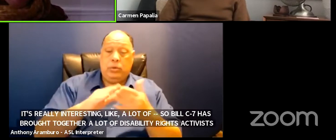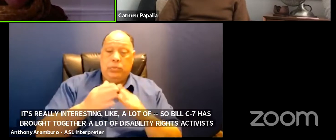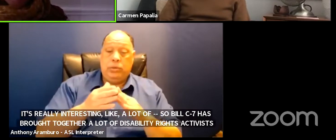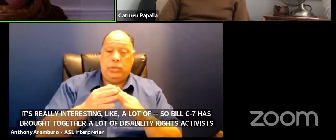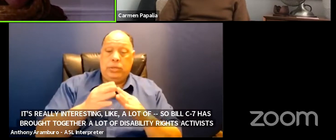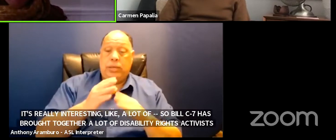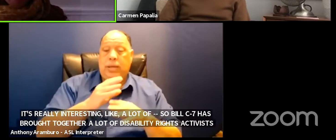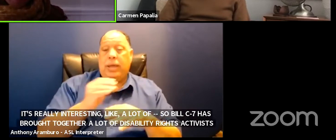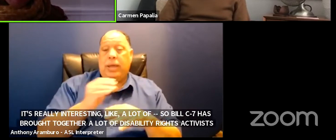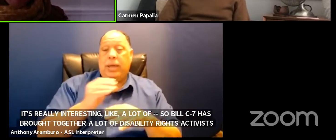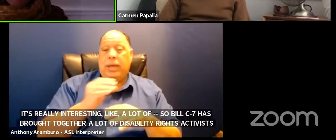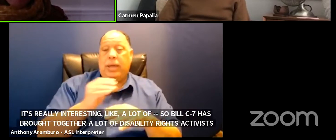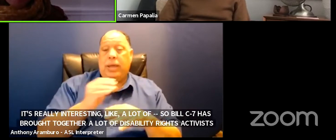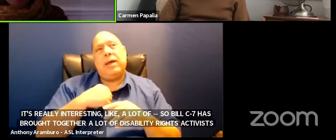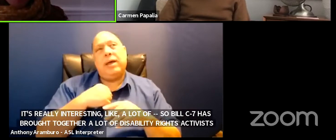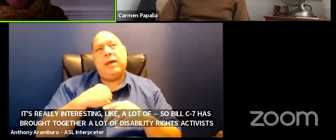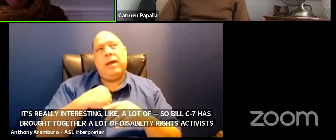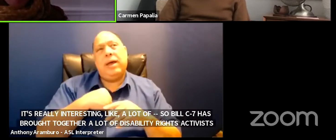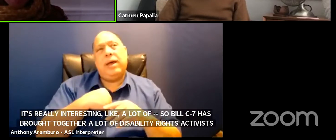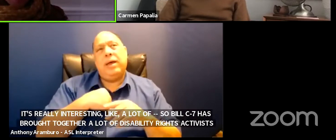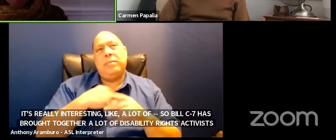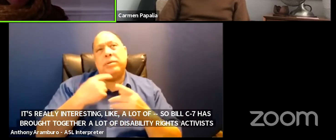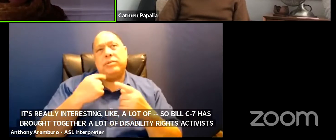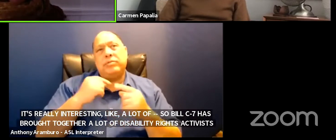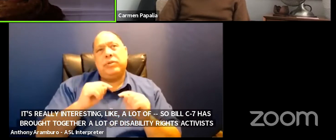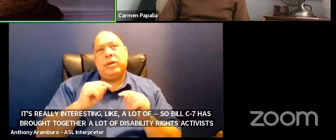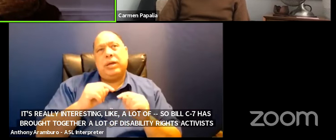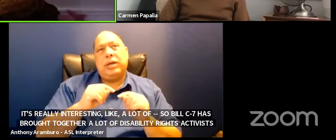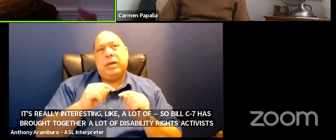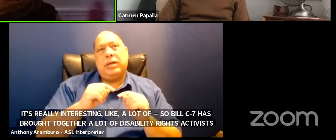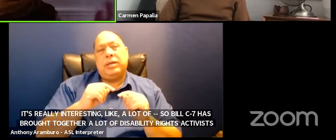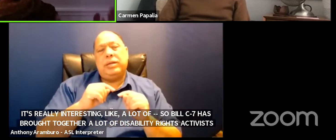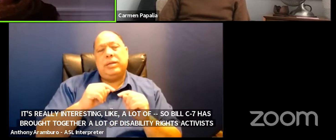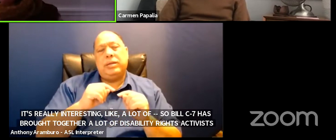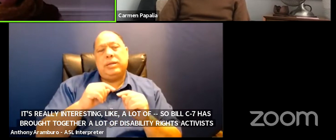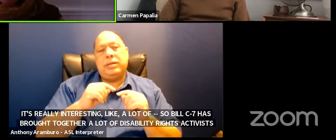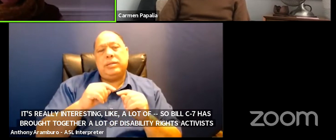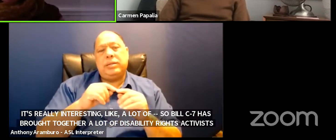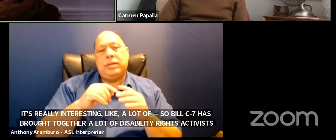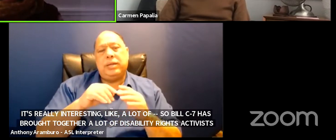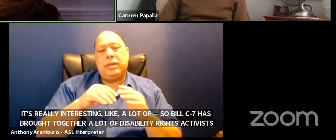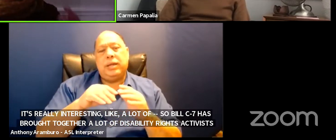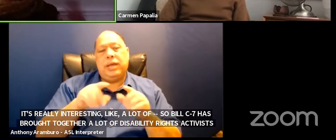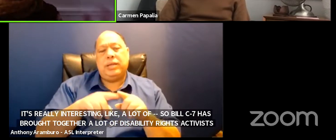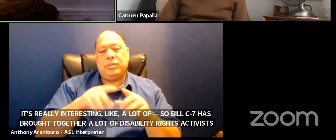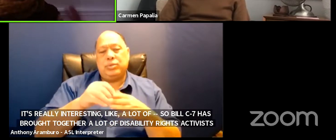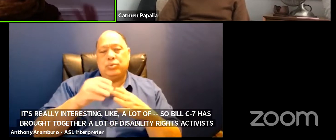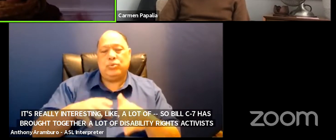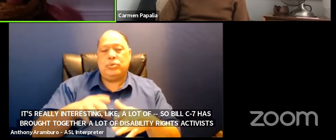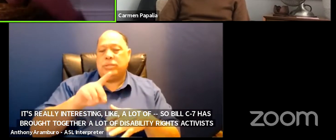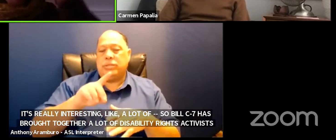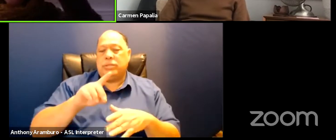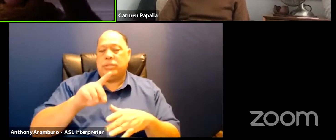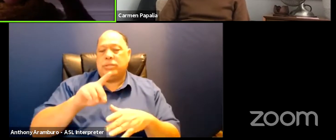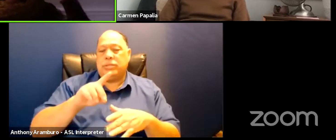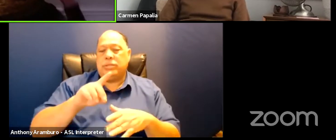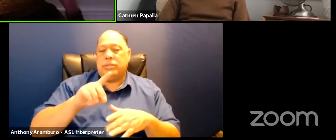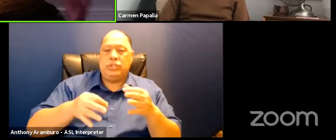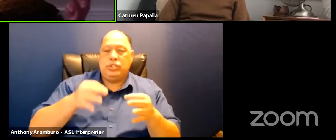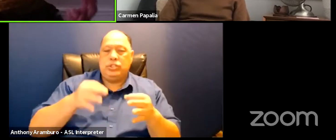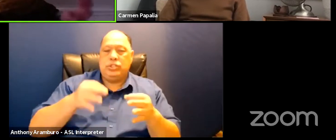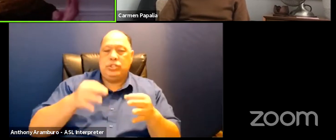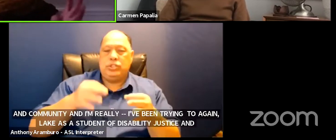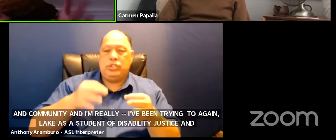And I've been like trying to, as a student of disability justice, and trying to, yeah,